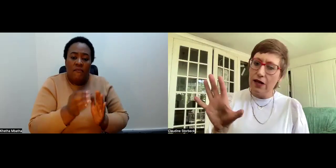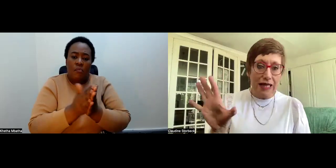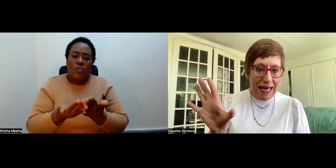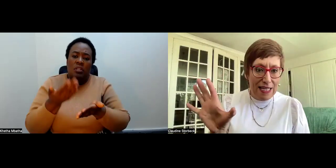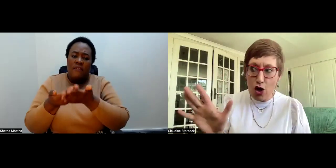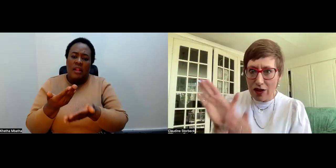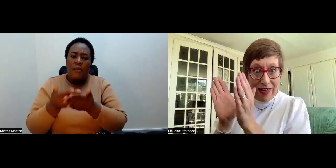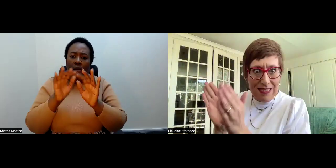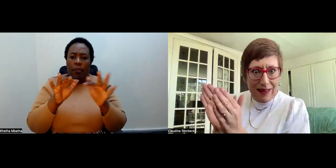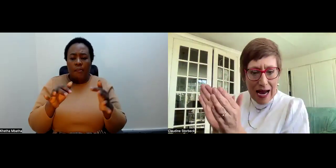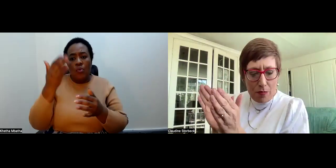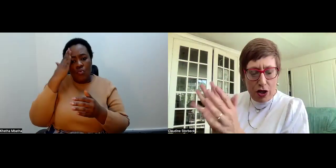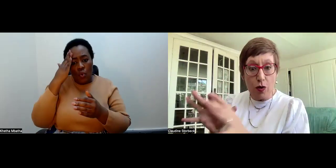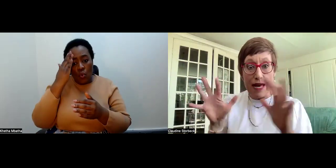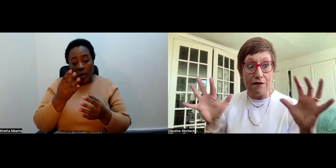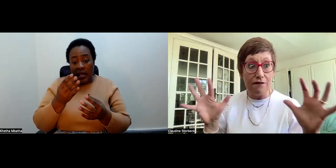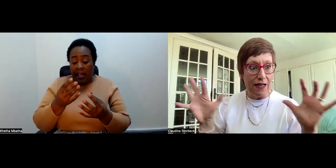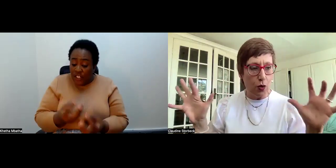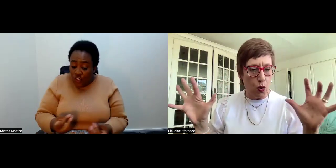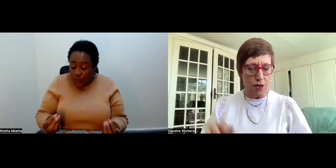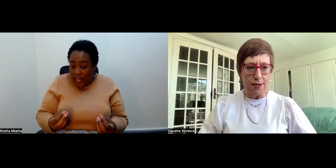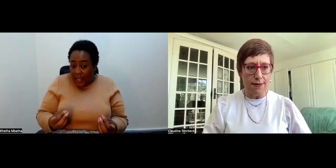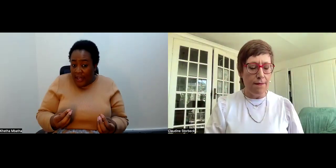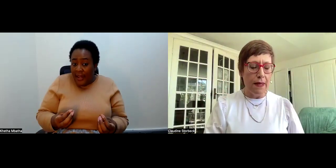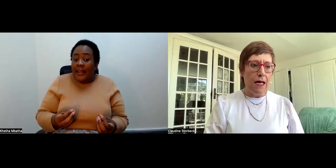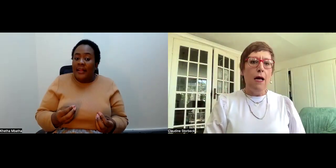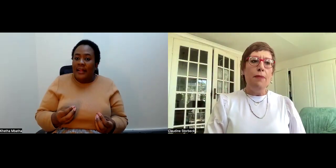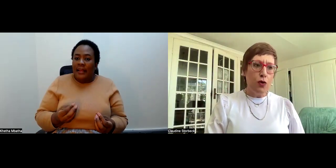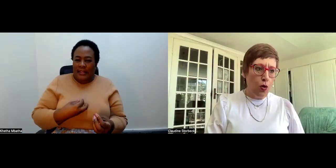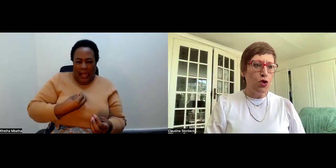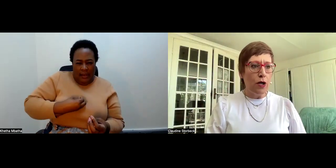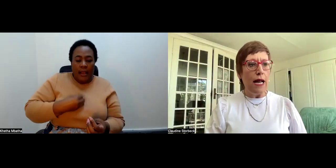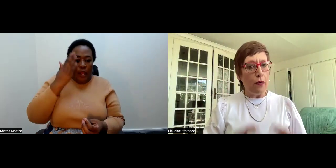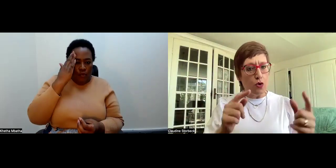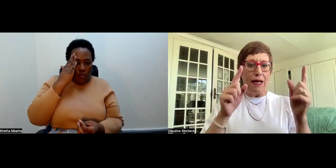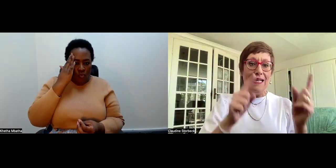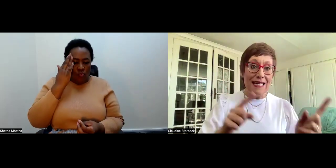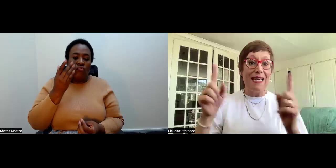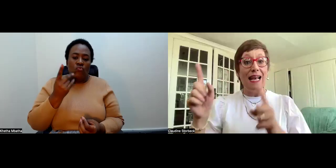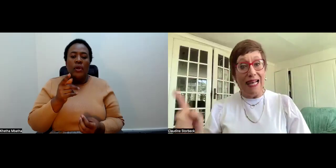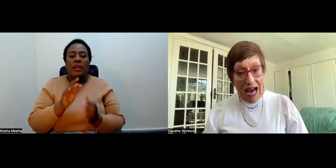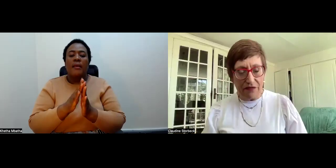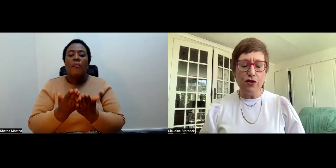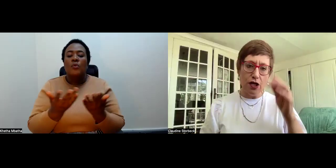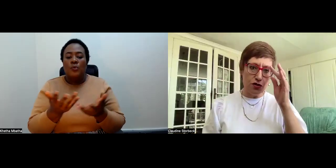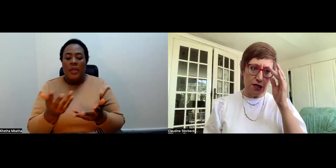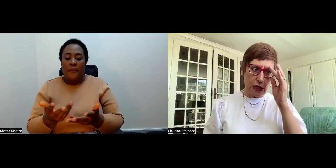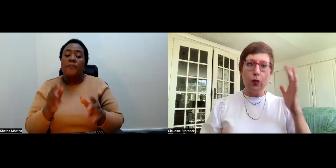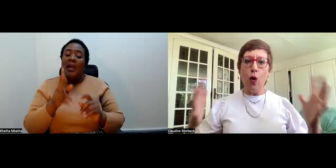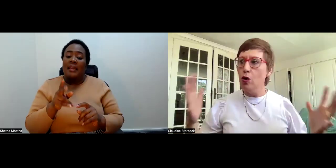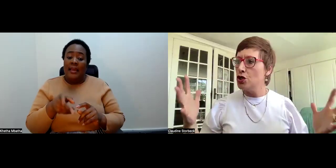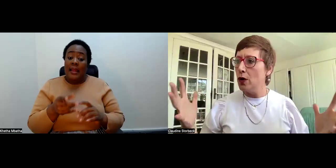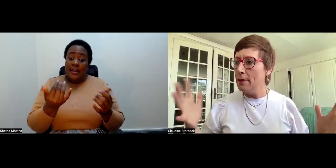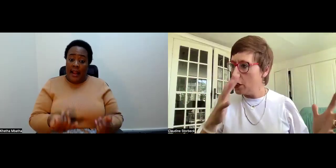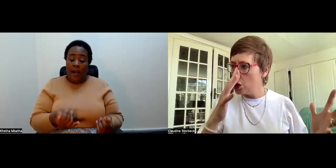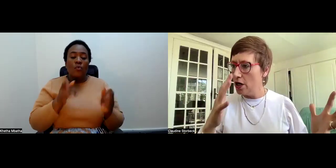know, that the little kiddies know that there's a little library, and you want to make it fun and gorgeous. But you also want to now, we talk about linking life to literacy.